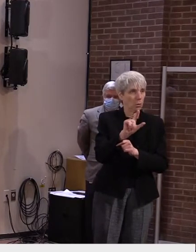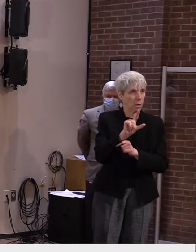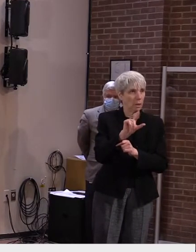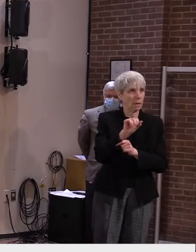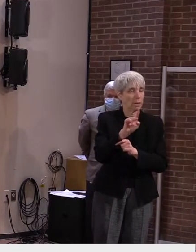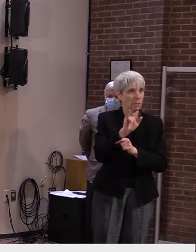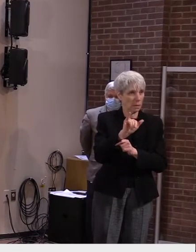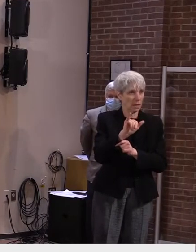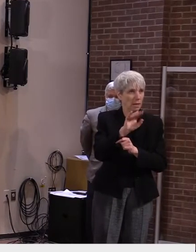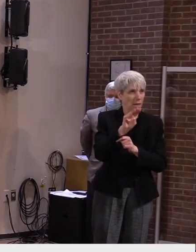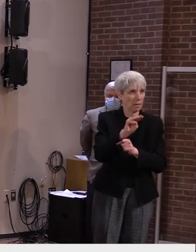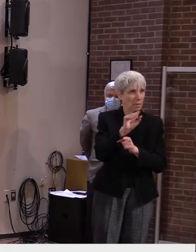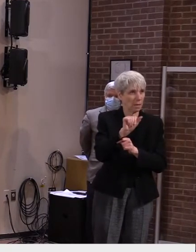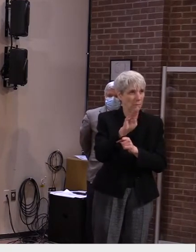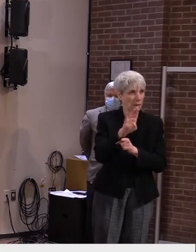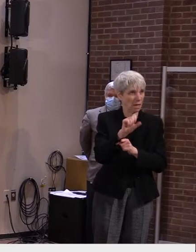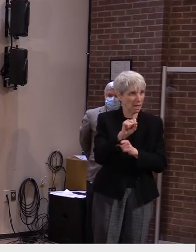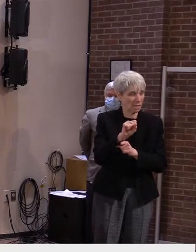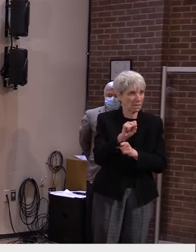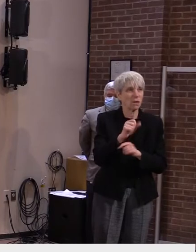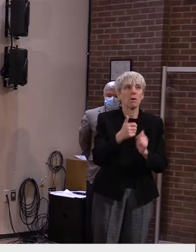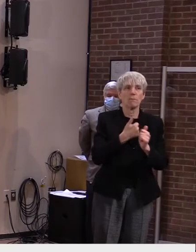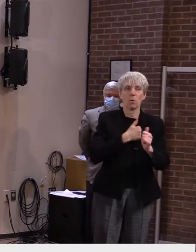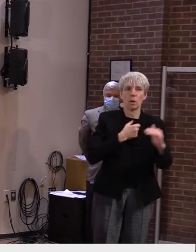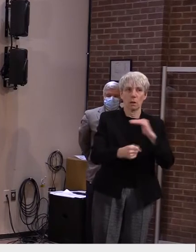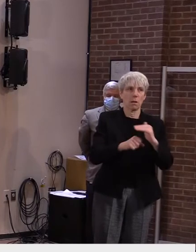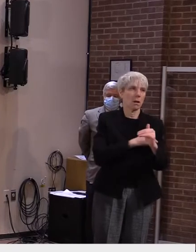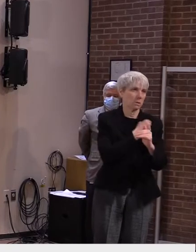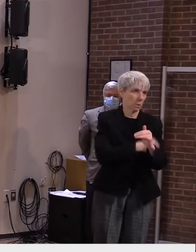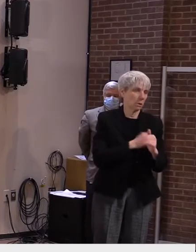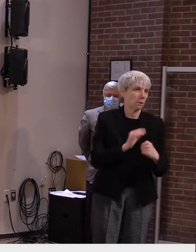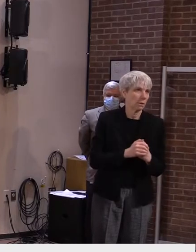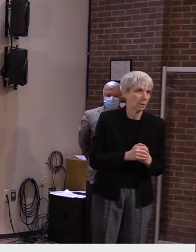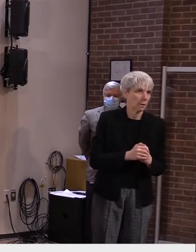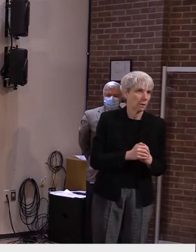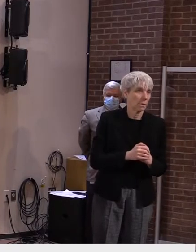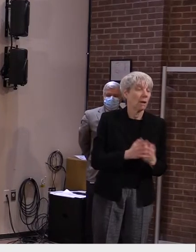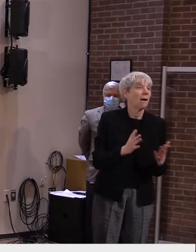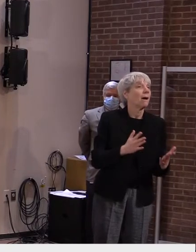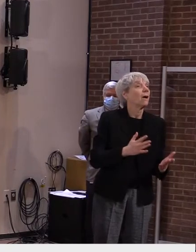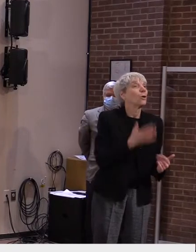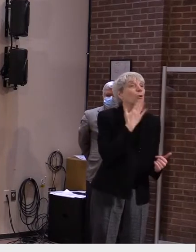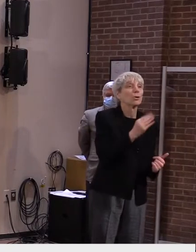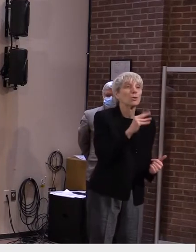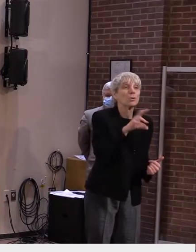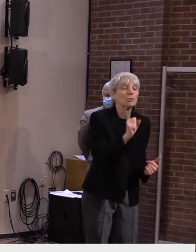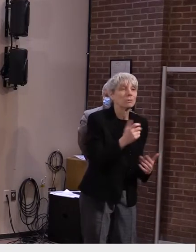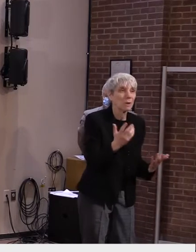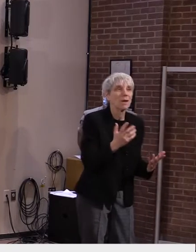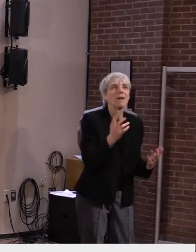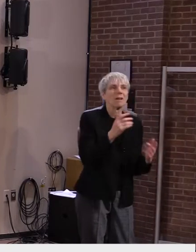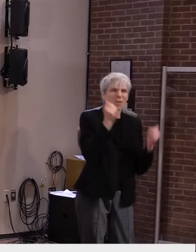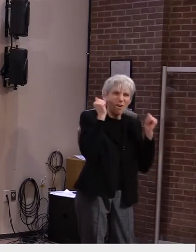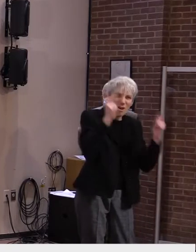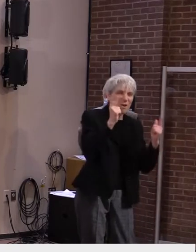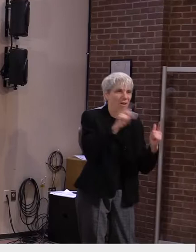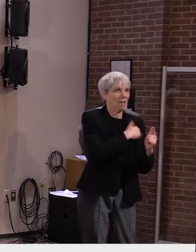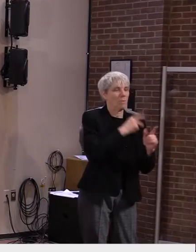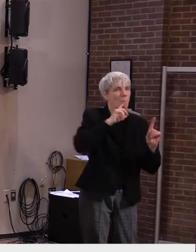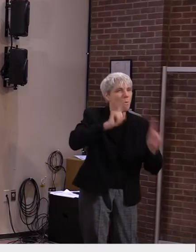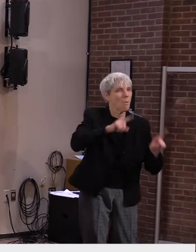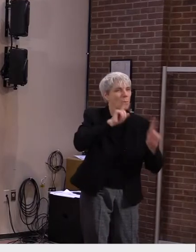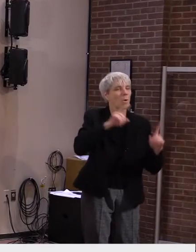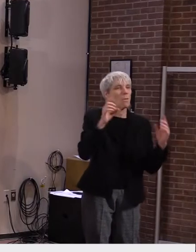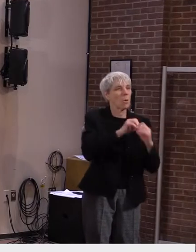hospitalization. And I'm really happy to report that we're seeing all of our hospitals ordering more doses of